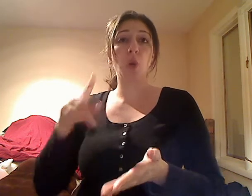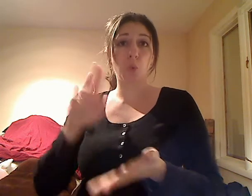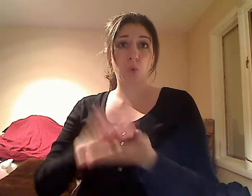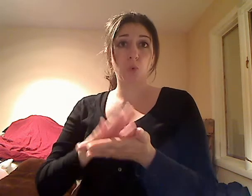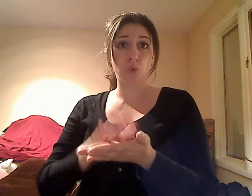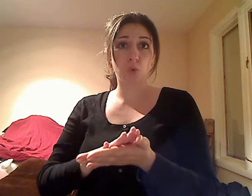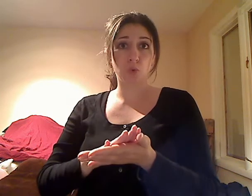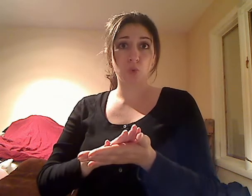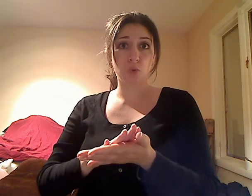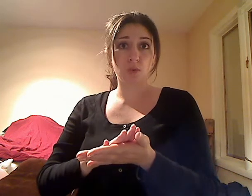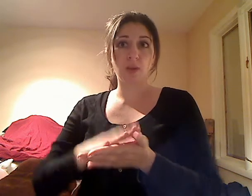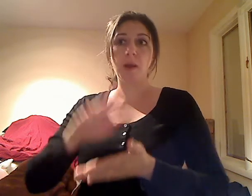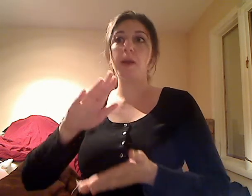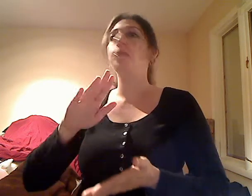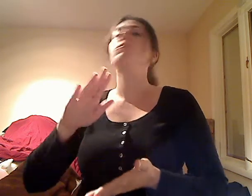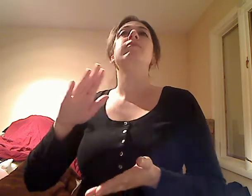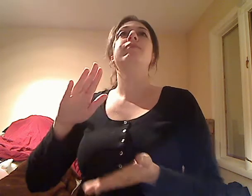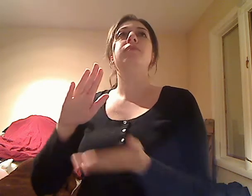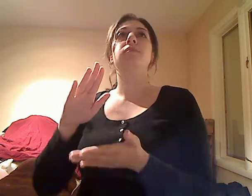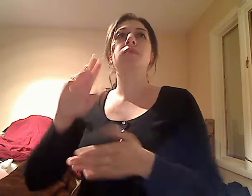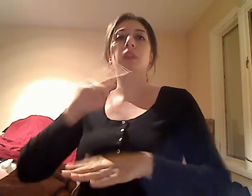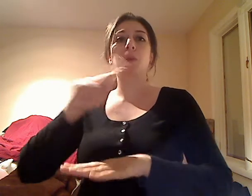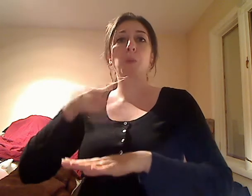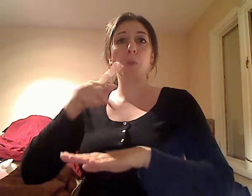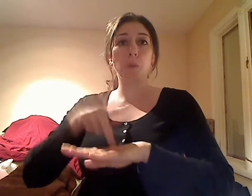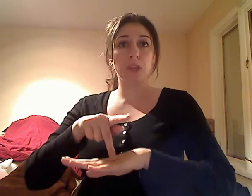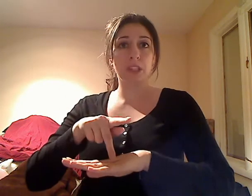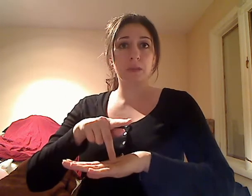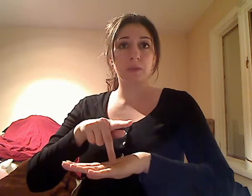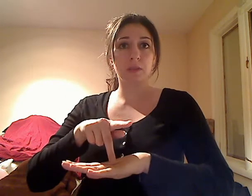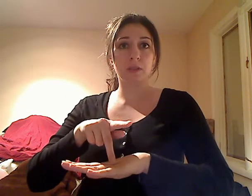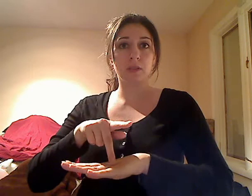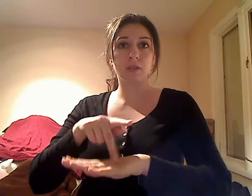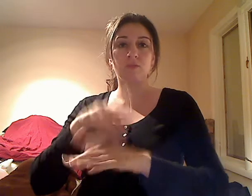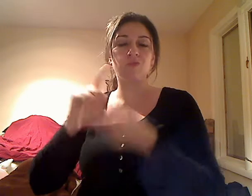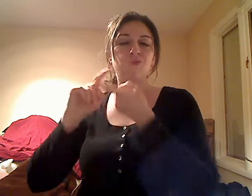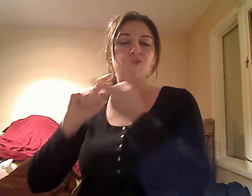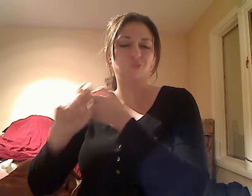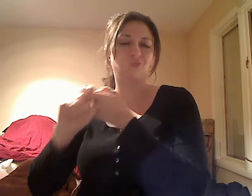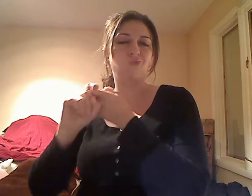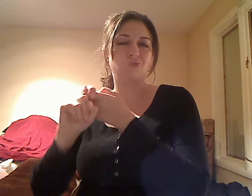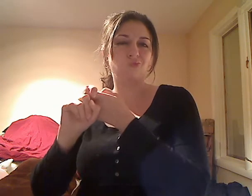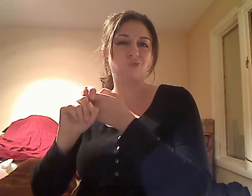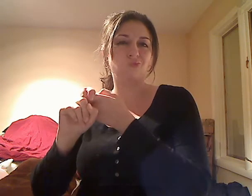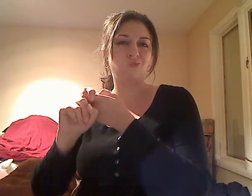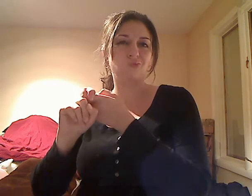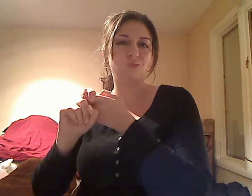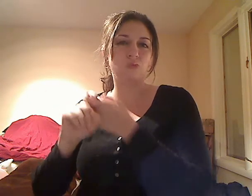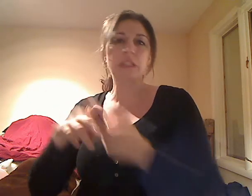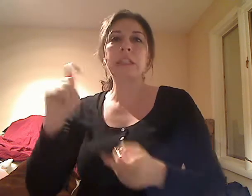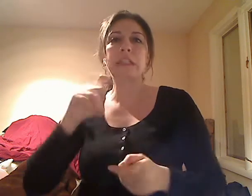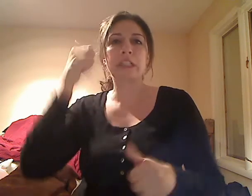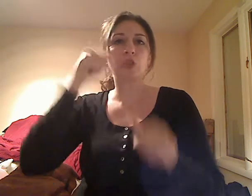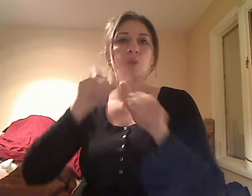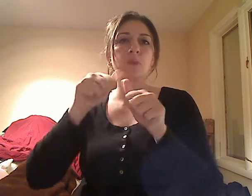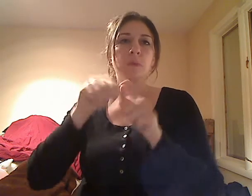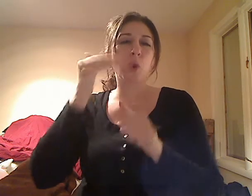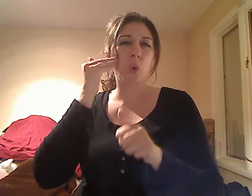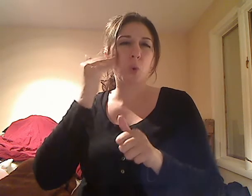that way. Guaranteed you're going to remember it on Friday when I give you the definitions. All right. Any other ones?